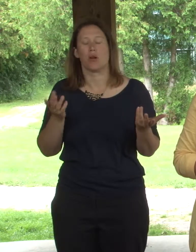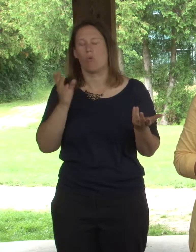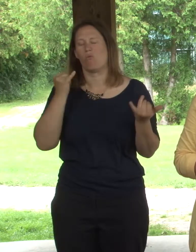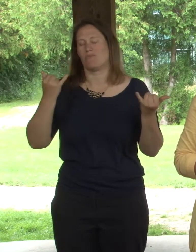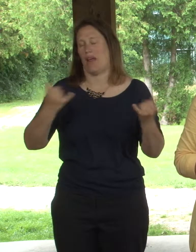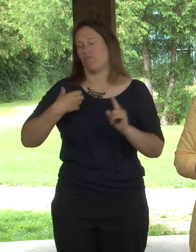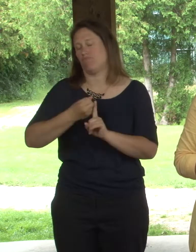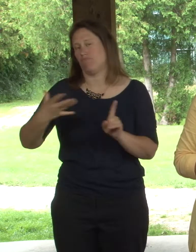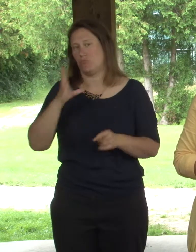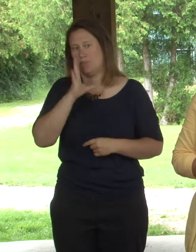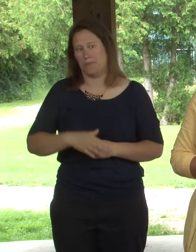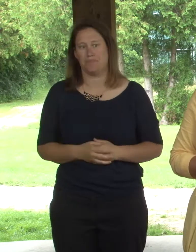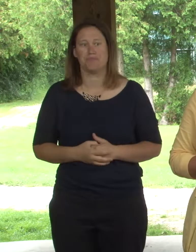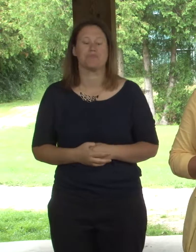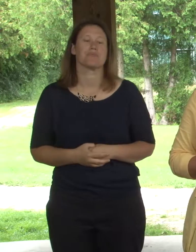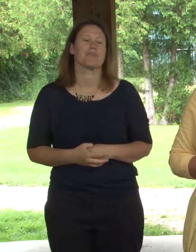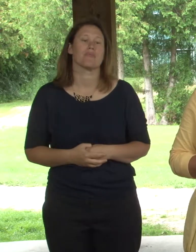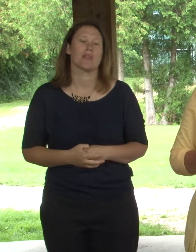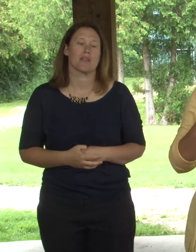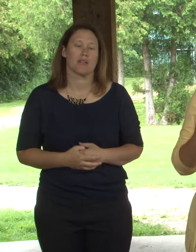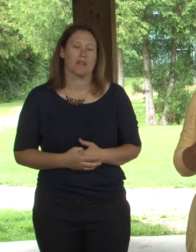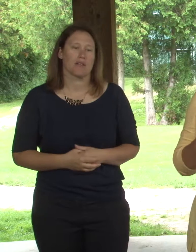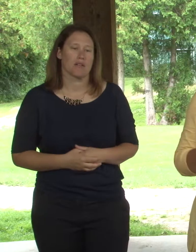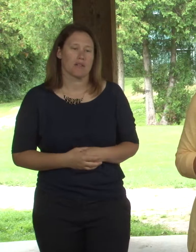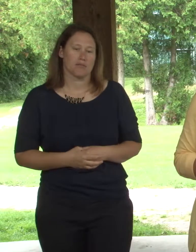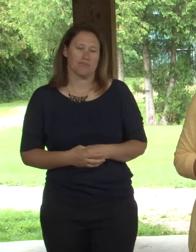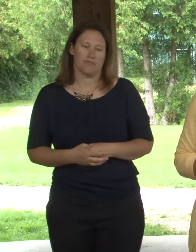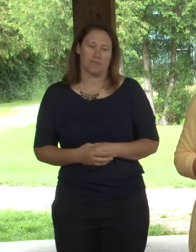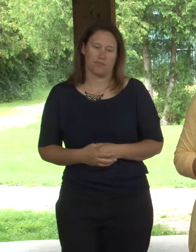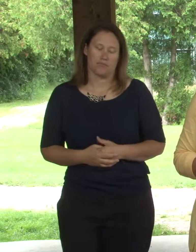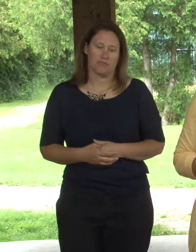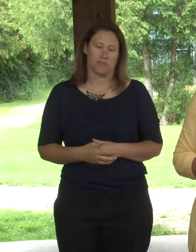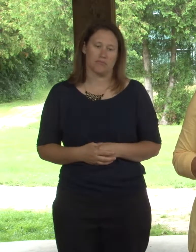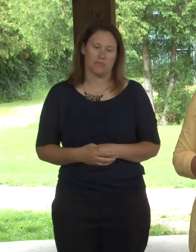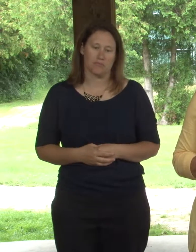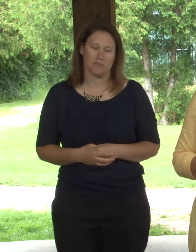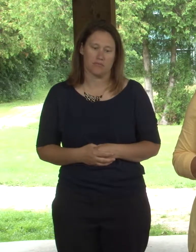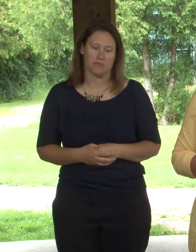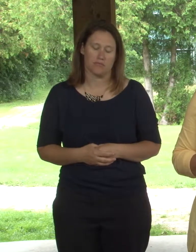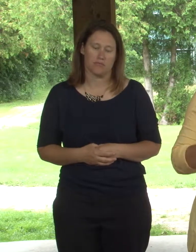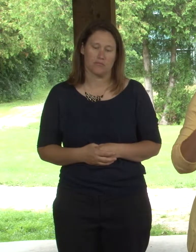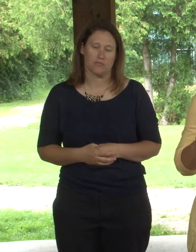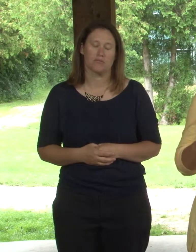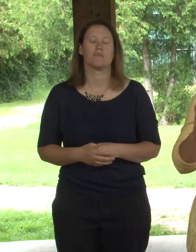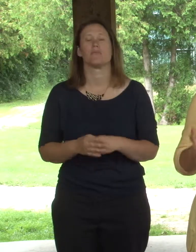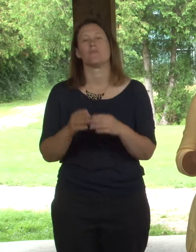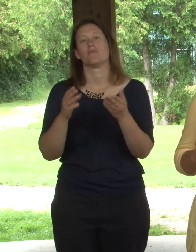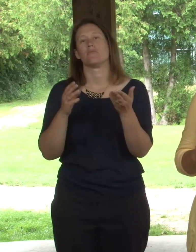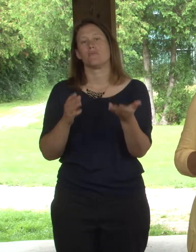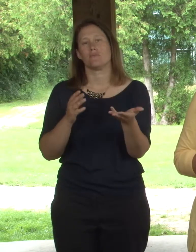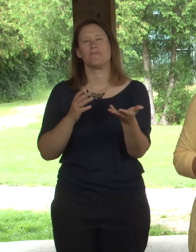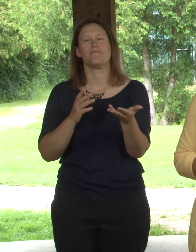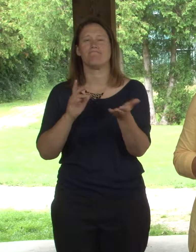speaking to a healthcare practitioner. I wanted to touch on something again that's really important when we talk about